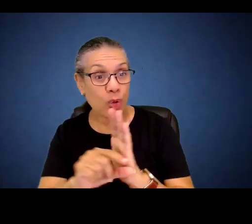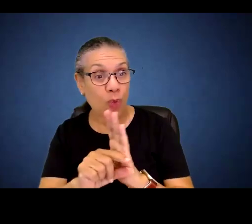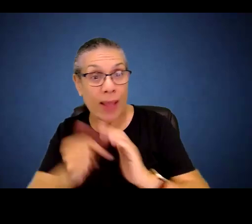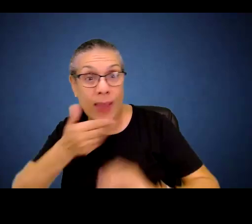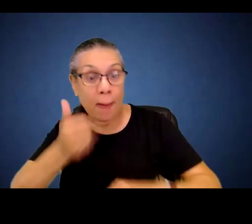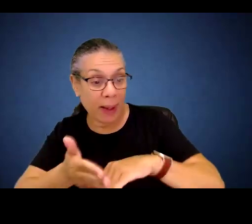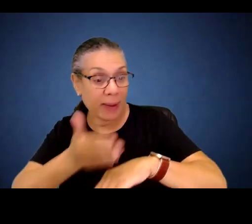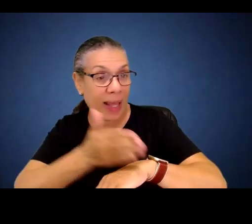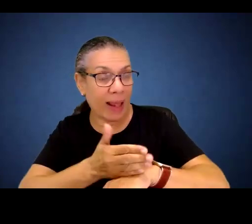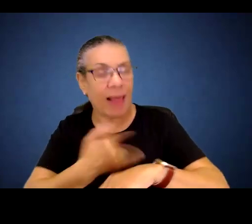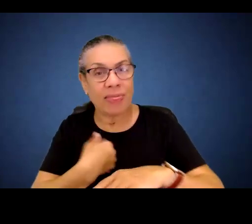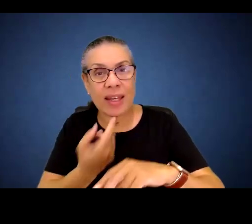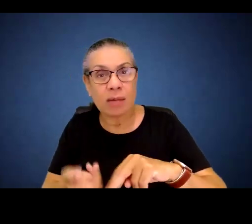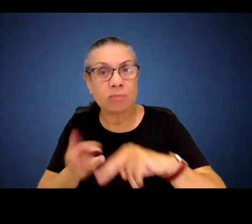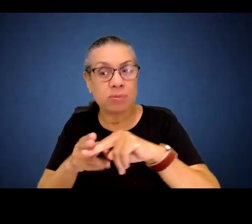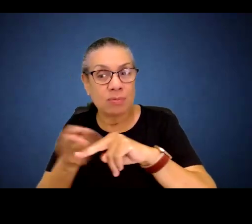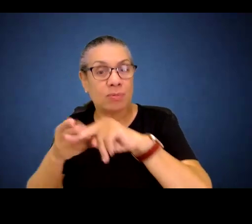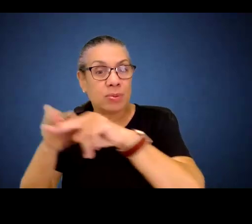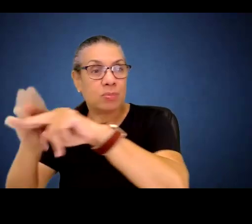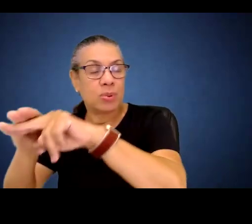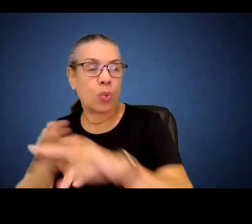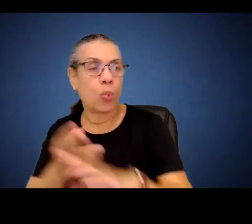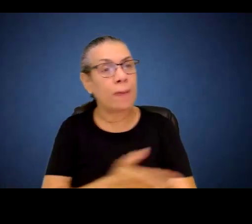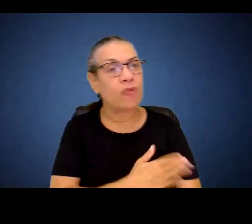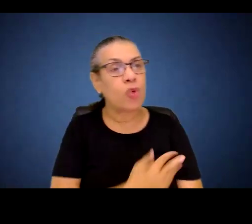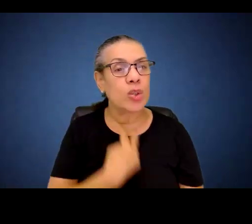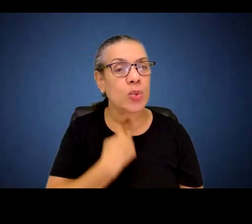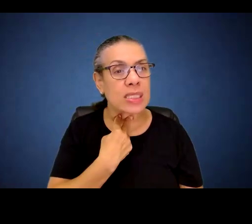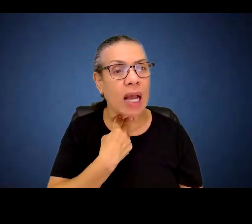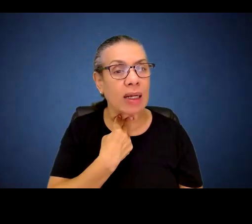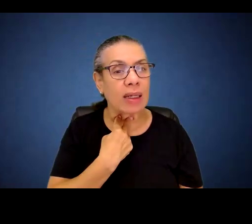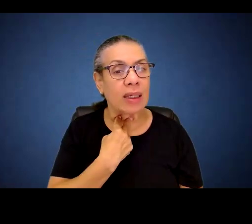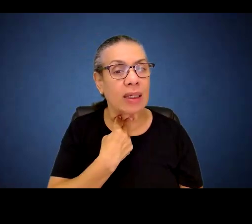going into an upward spiral where before you were stuck. So